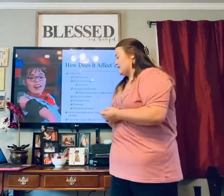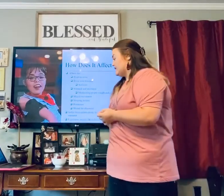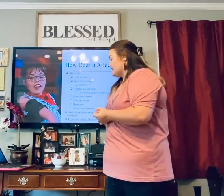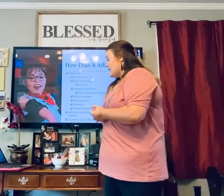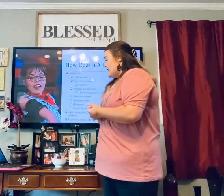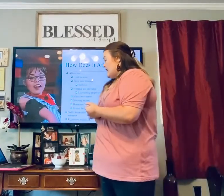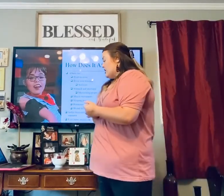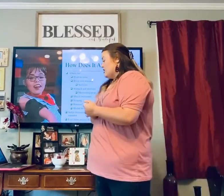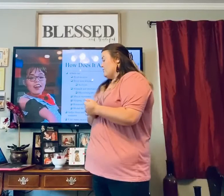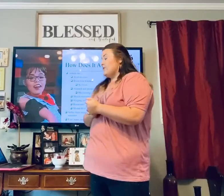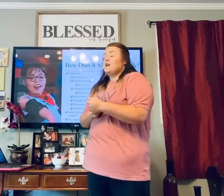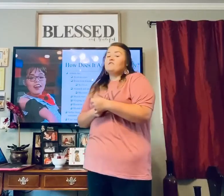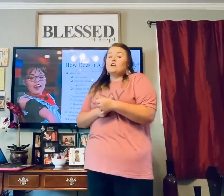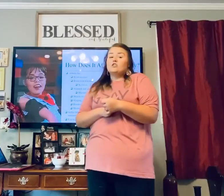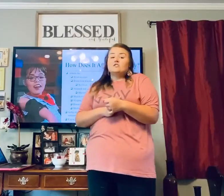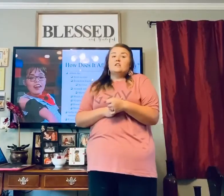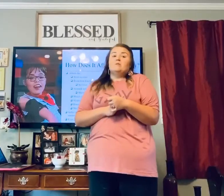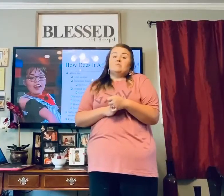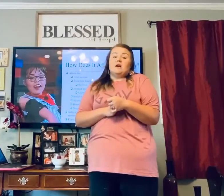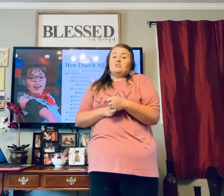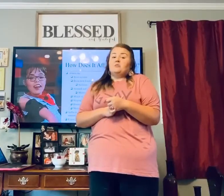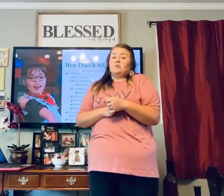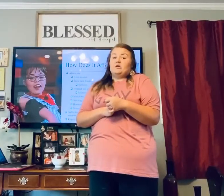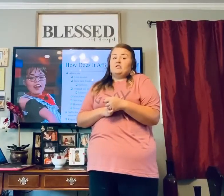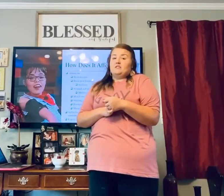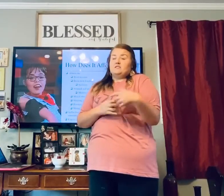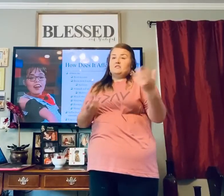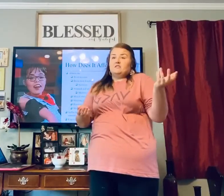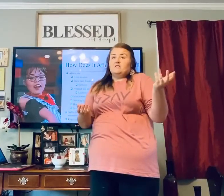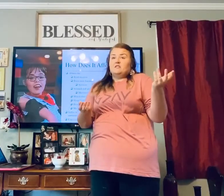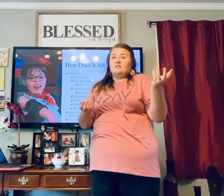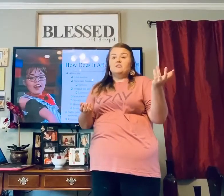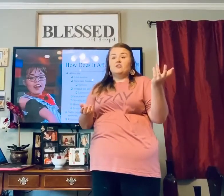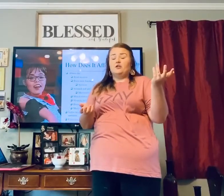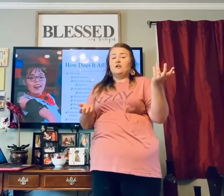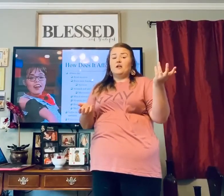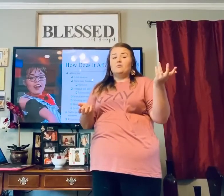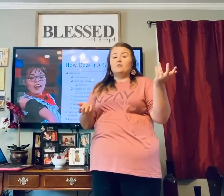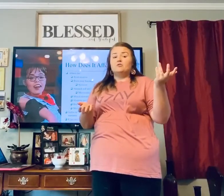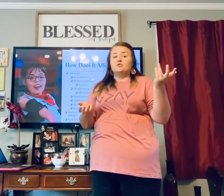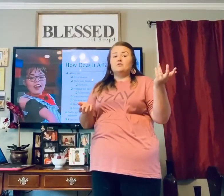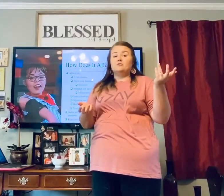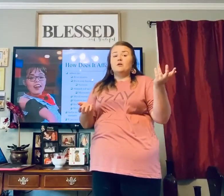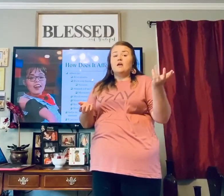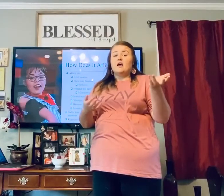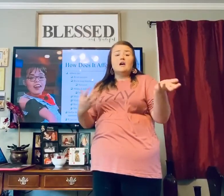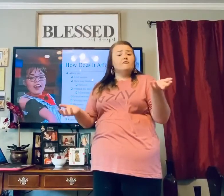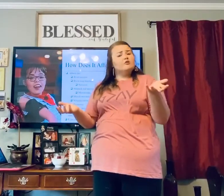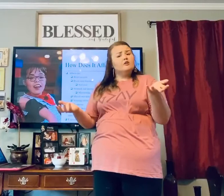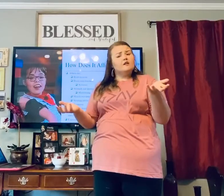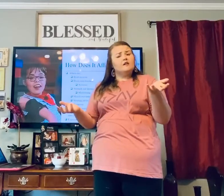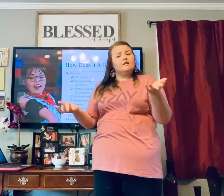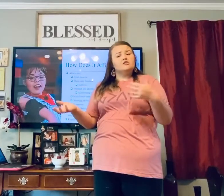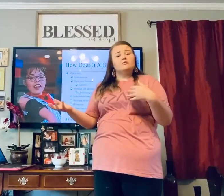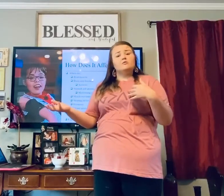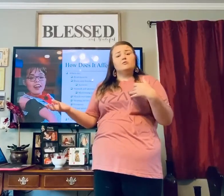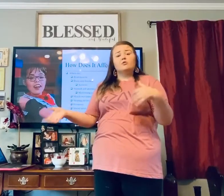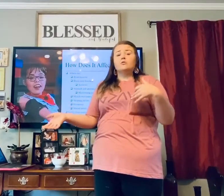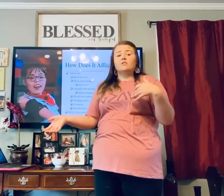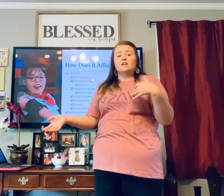affected. They affect their sleeping pattern because they're unable to have fun and do normal things